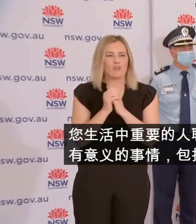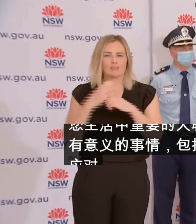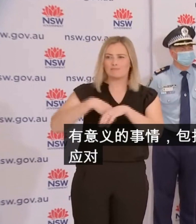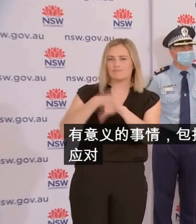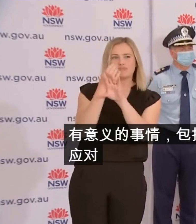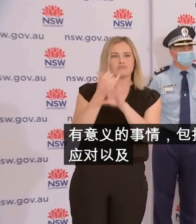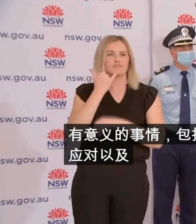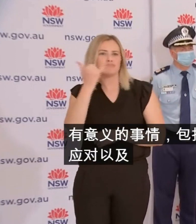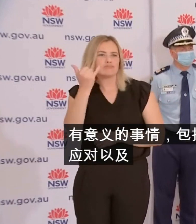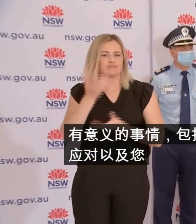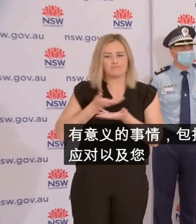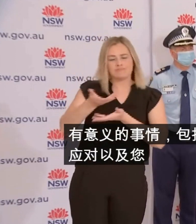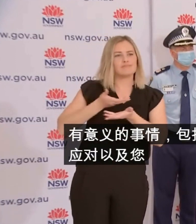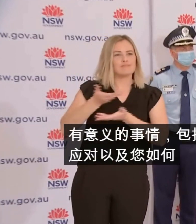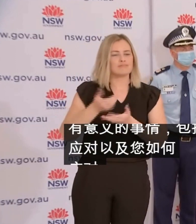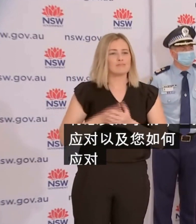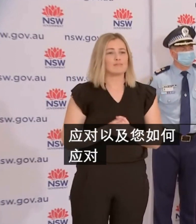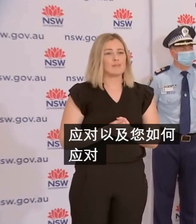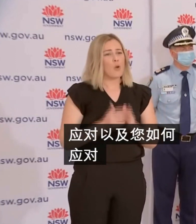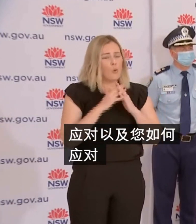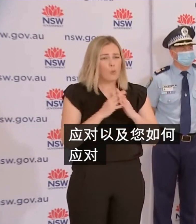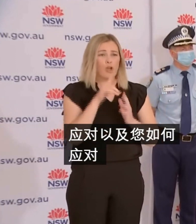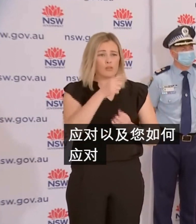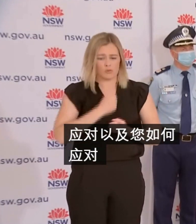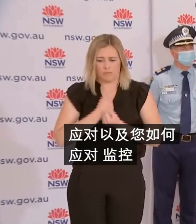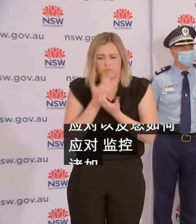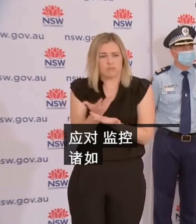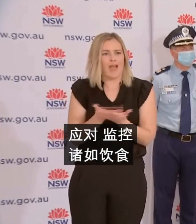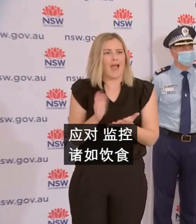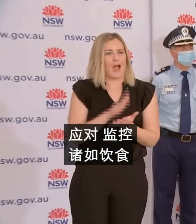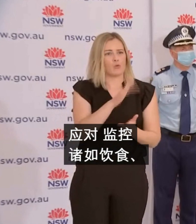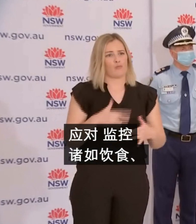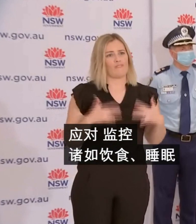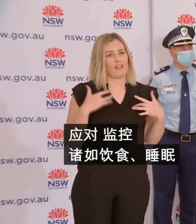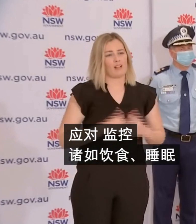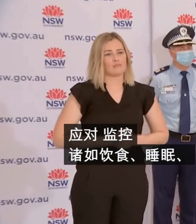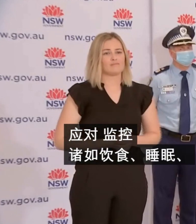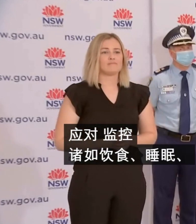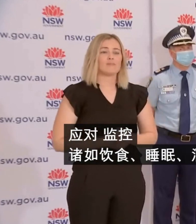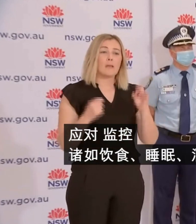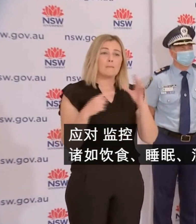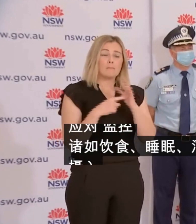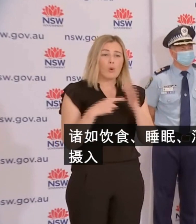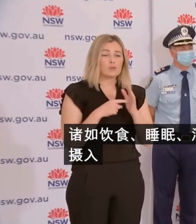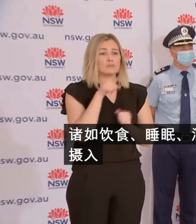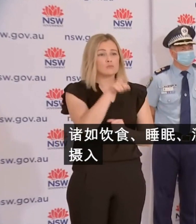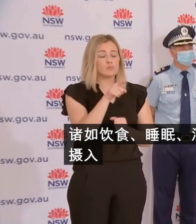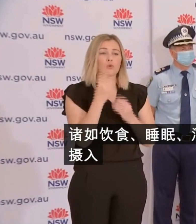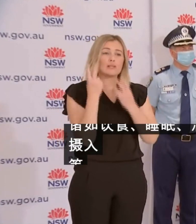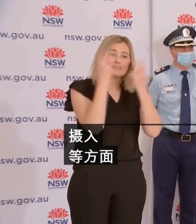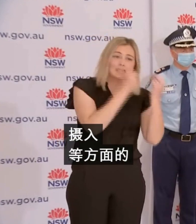how they are coping and how you are coping. It's important to monitor things like your diet, like your sleep, like your alcohol